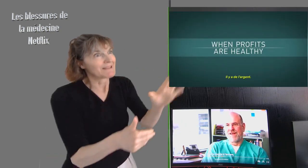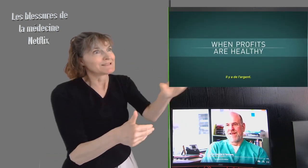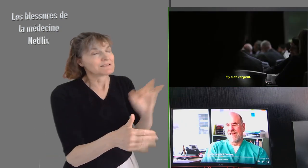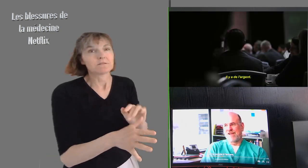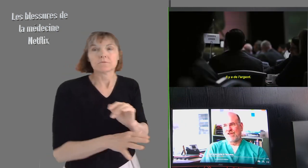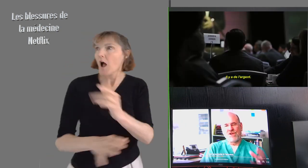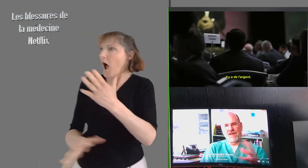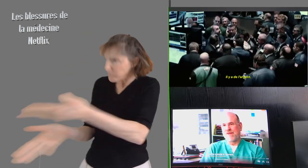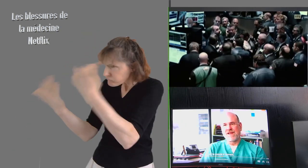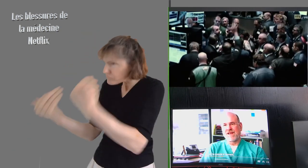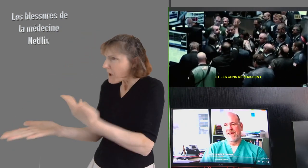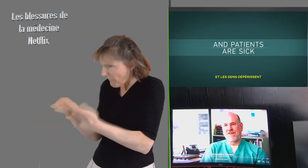le monde à'envers.